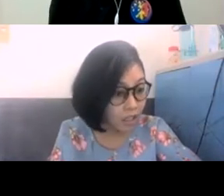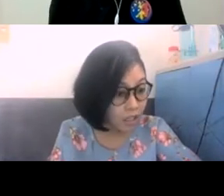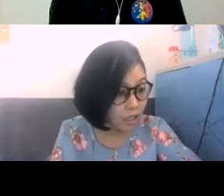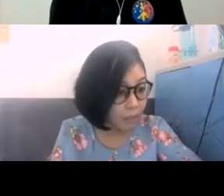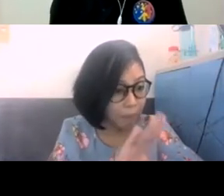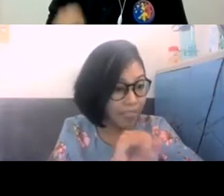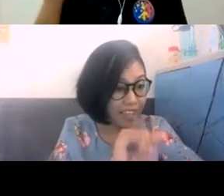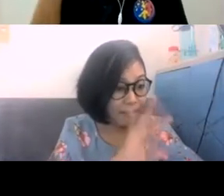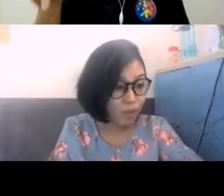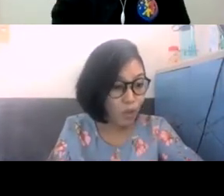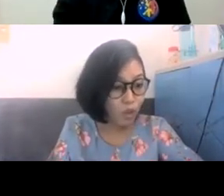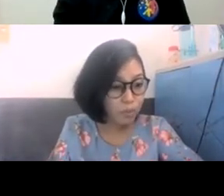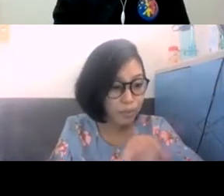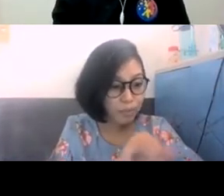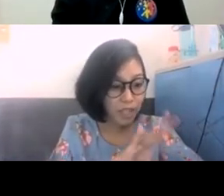Okay.